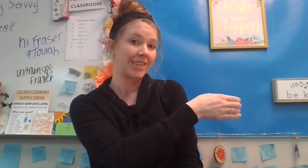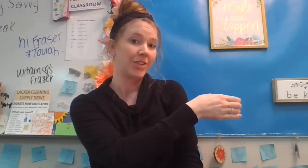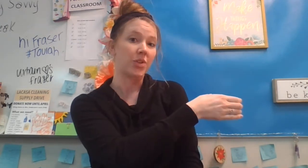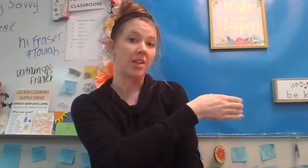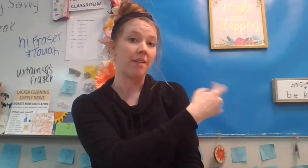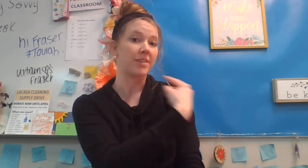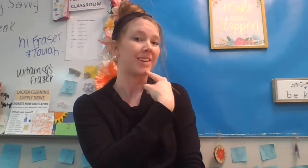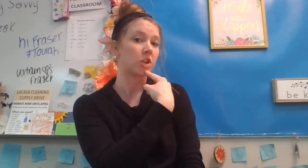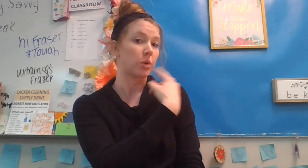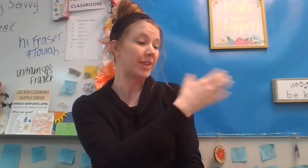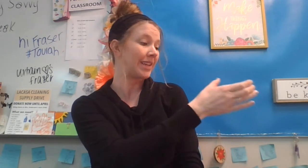to the left, and it's close.